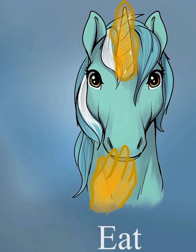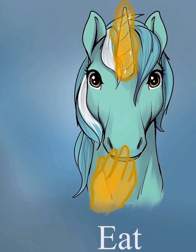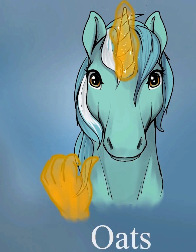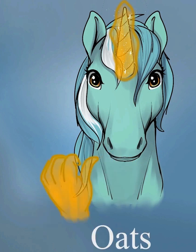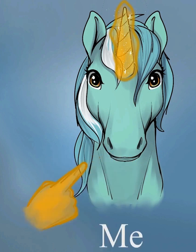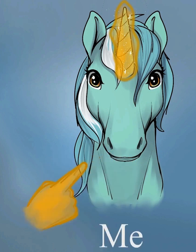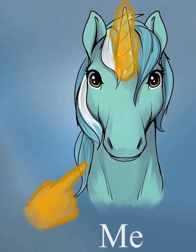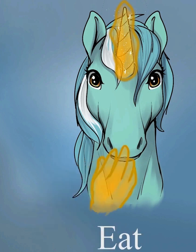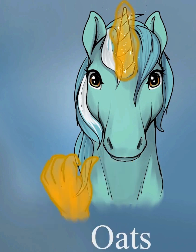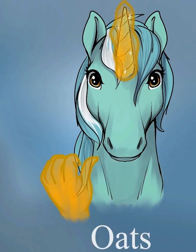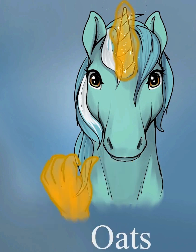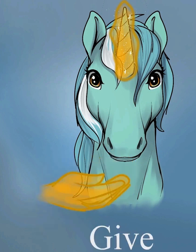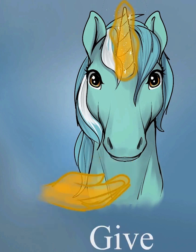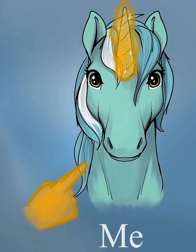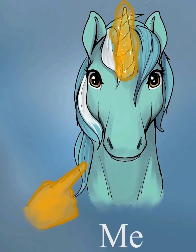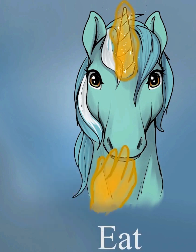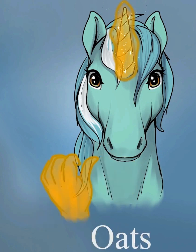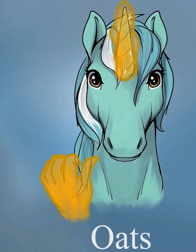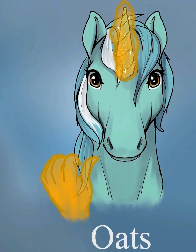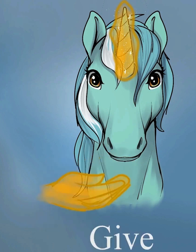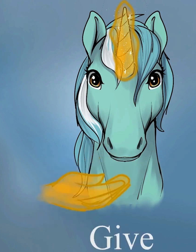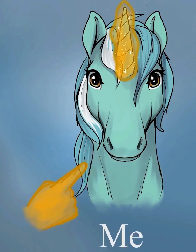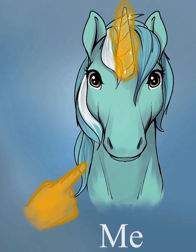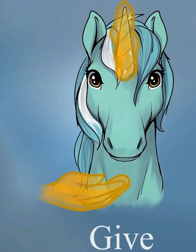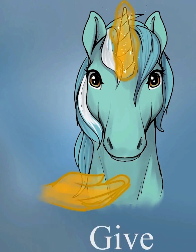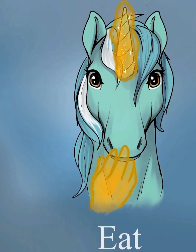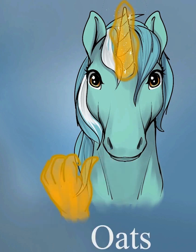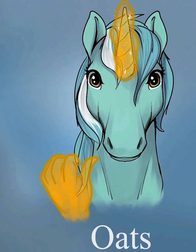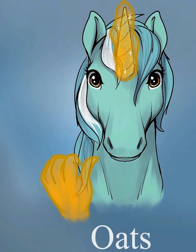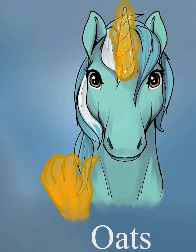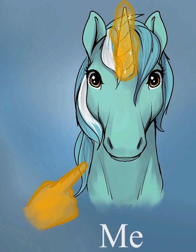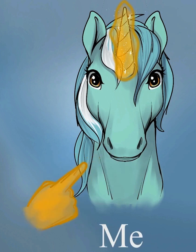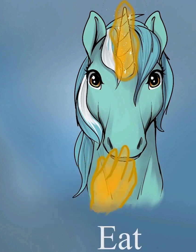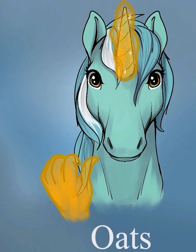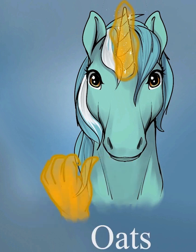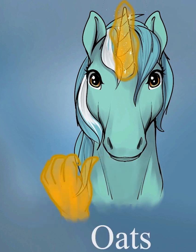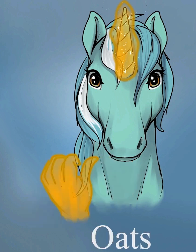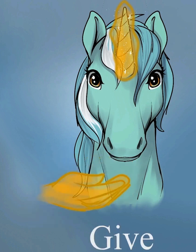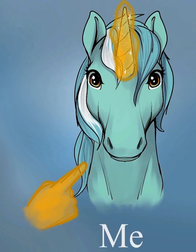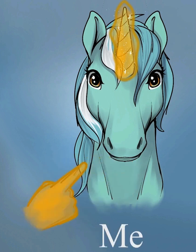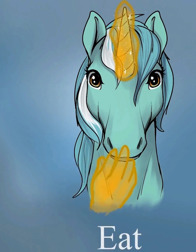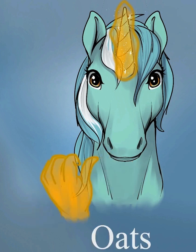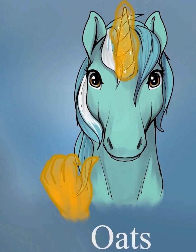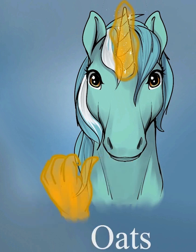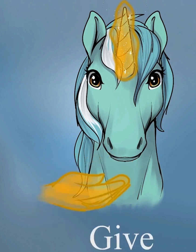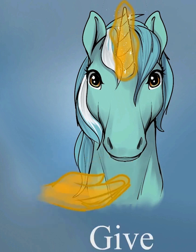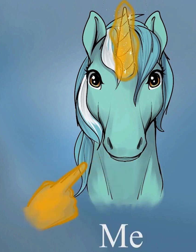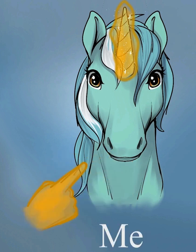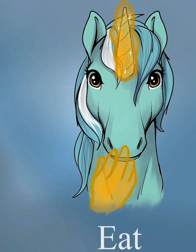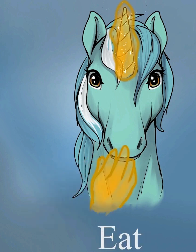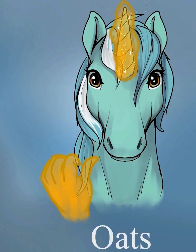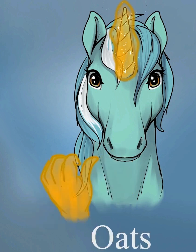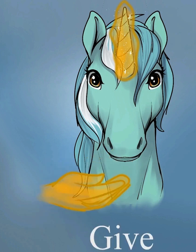me oats, me oats, give me oats, give me, give me oats, me oats, give me oats, give me oats, give